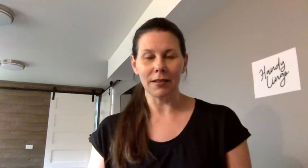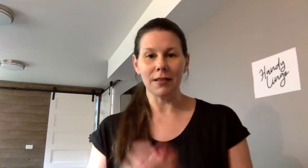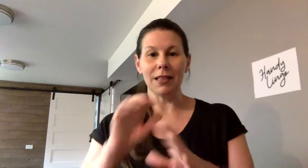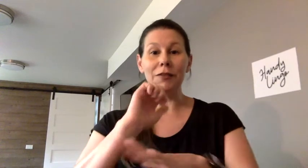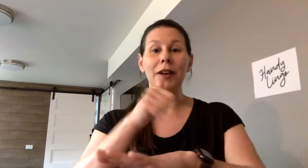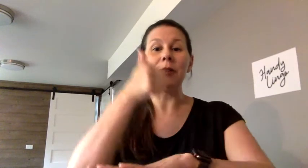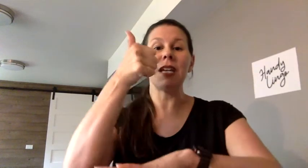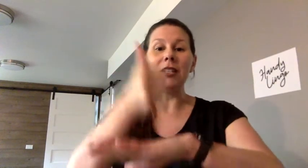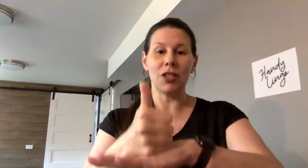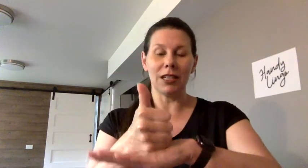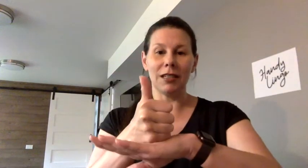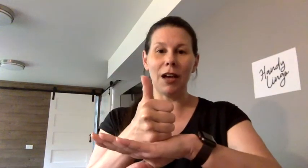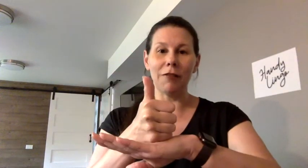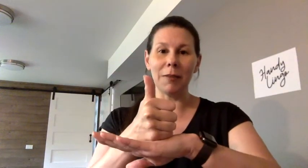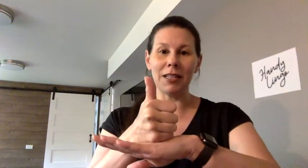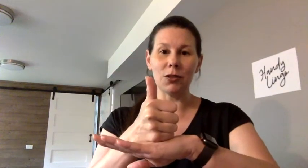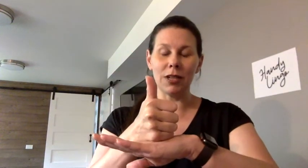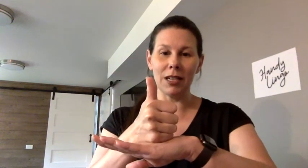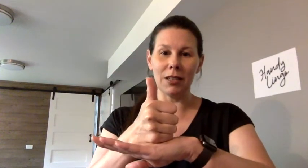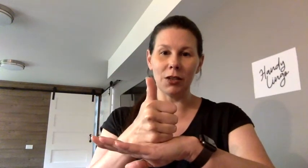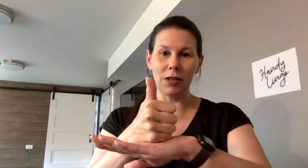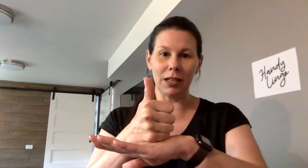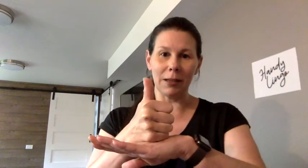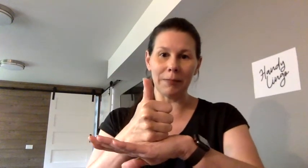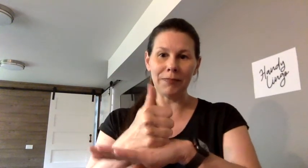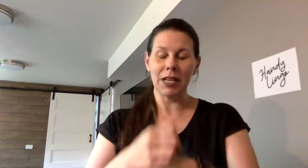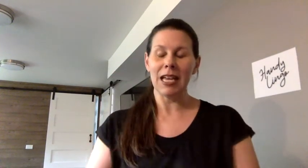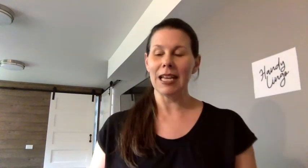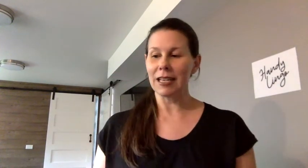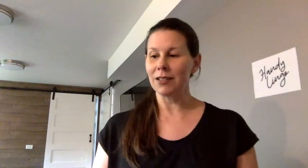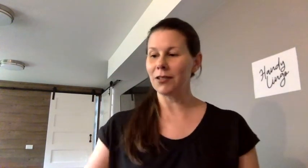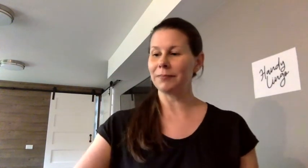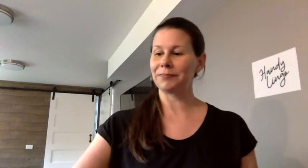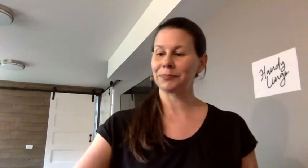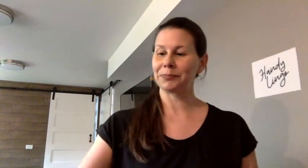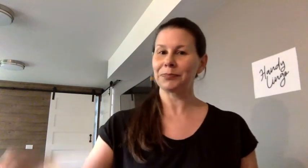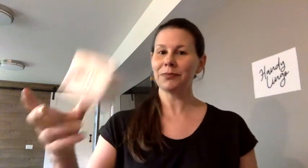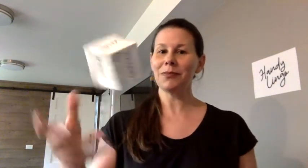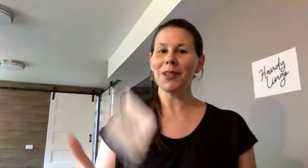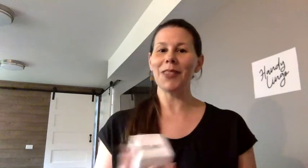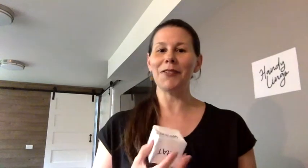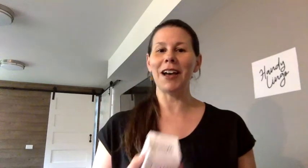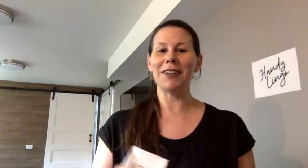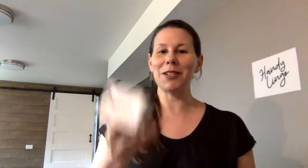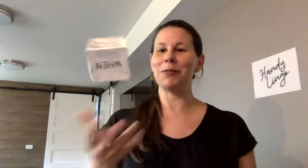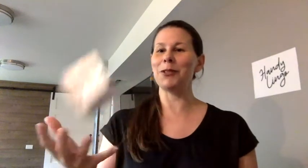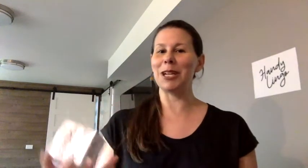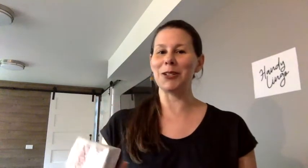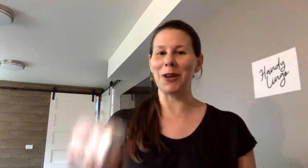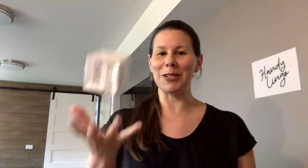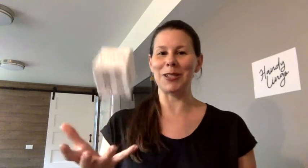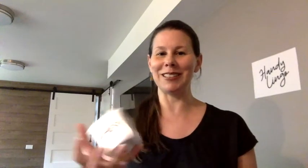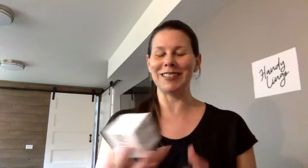and the foundation of my storytelling curriculum is the 5 WH questions.